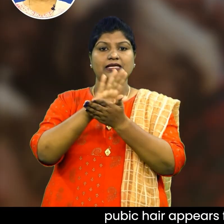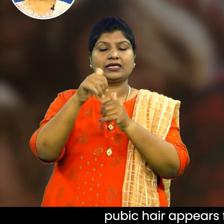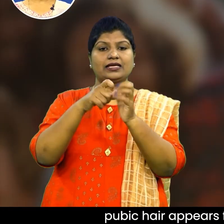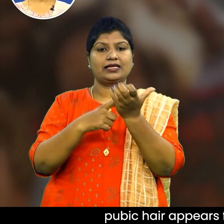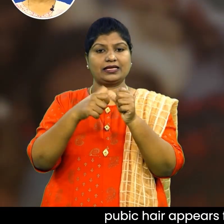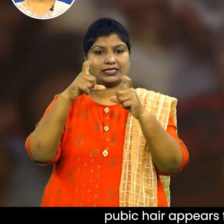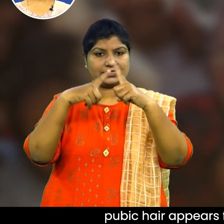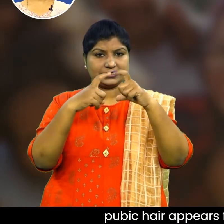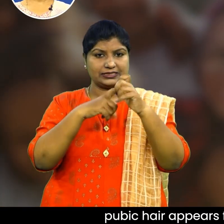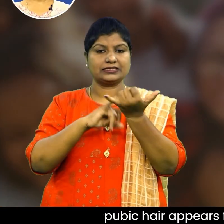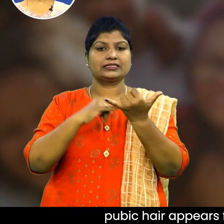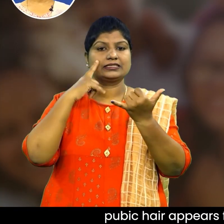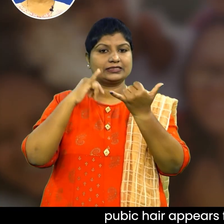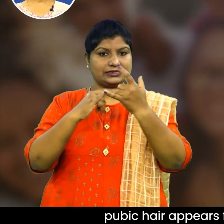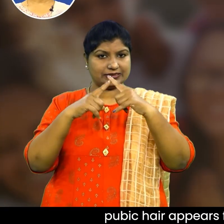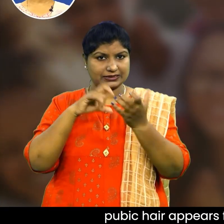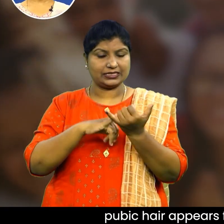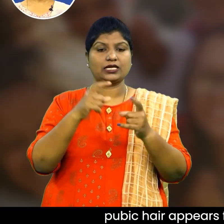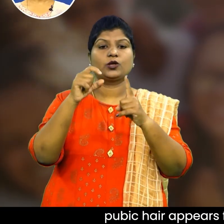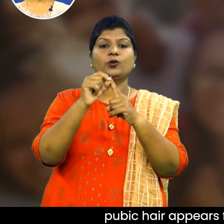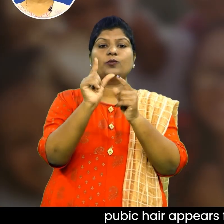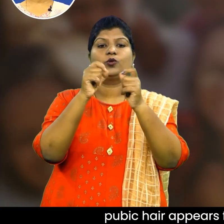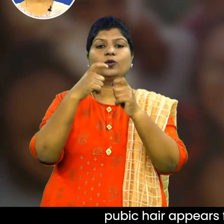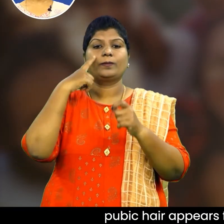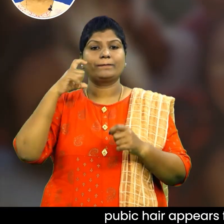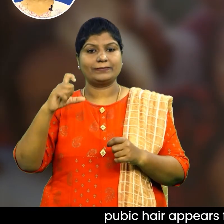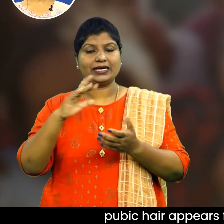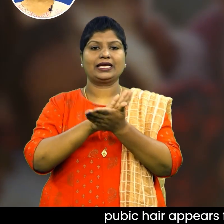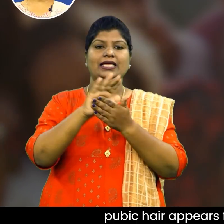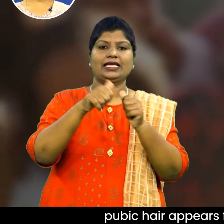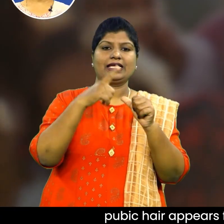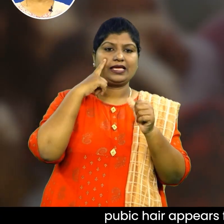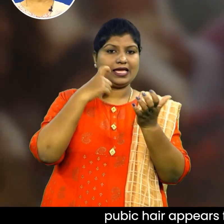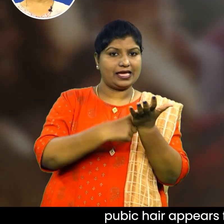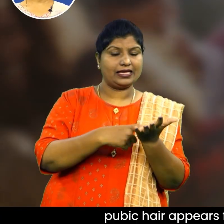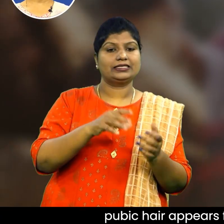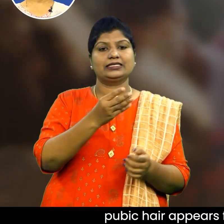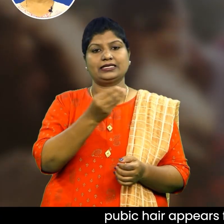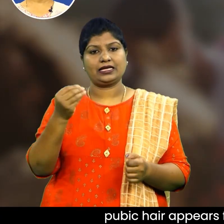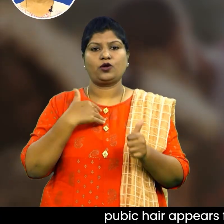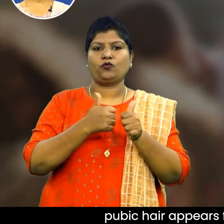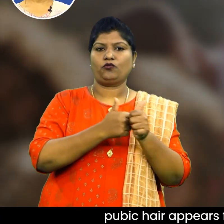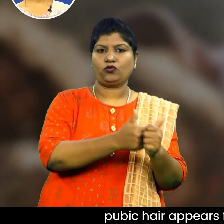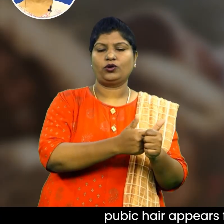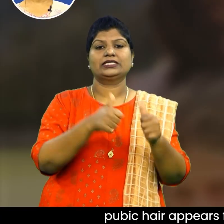pubic hair appears, followed by axillary and facial hair.